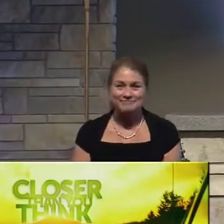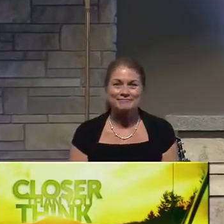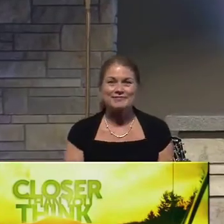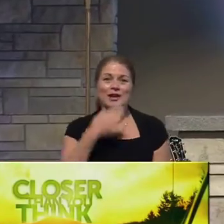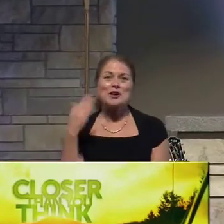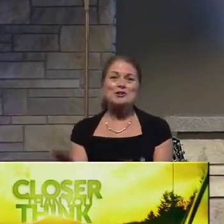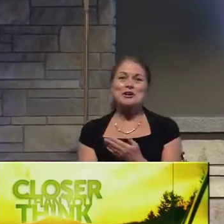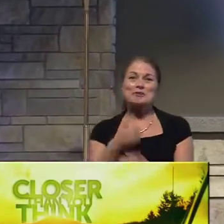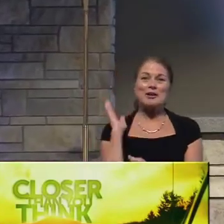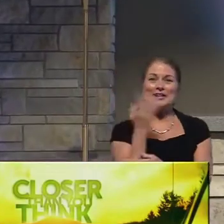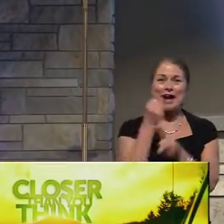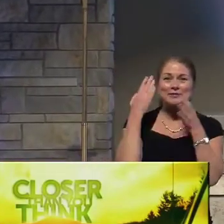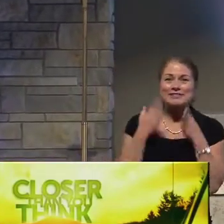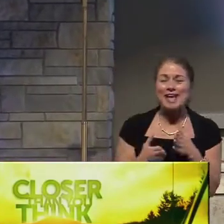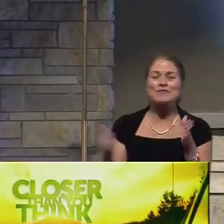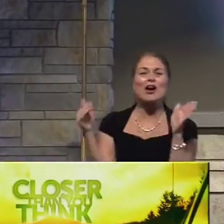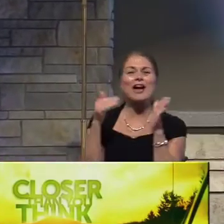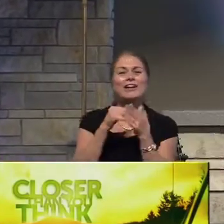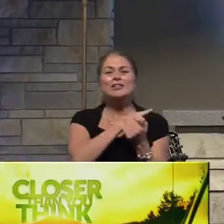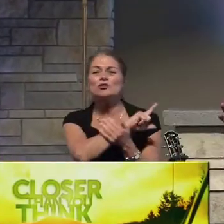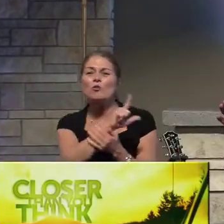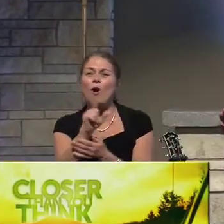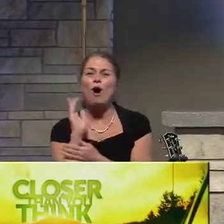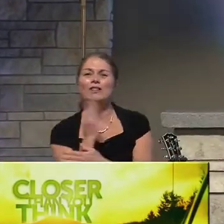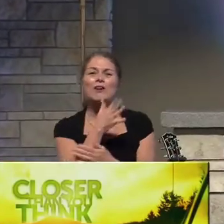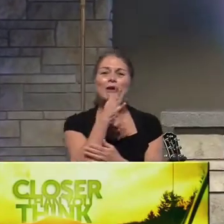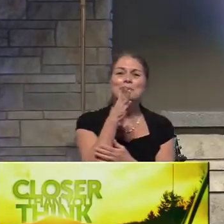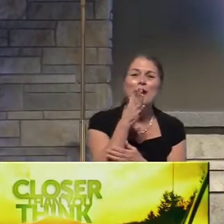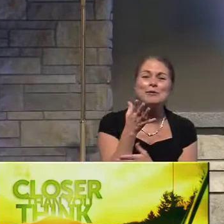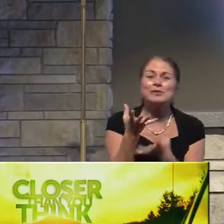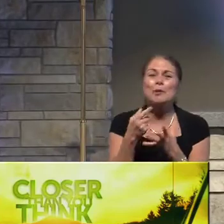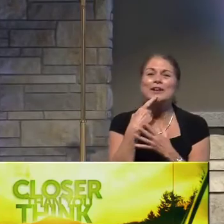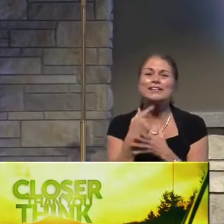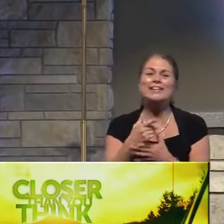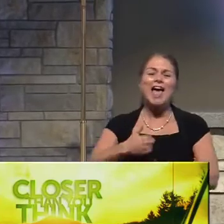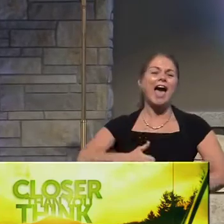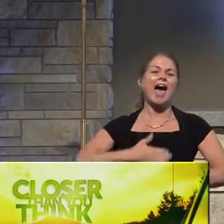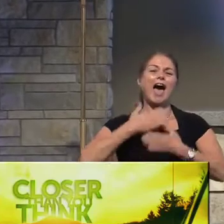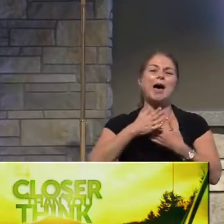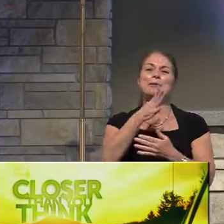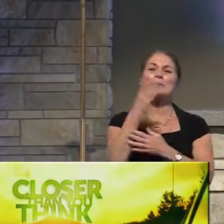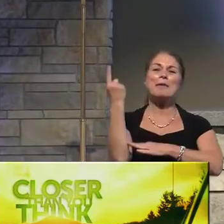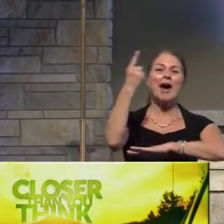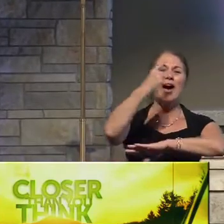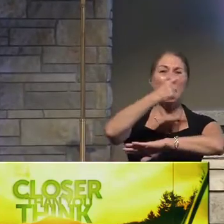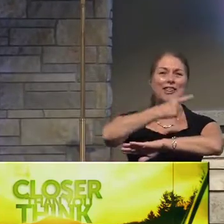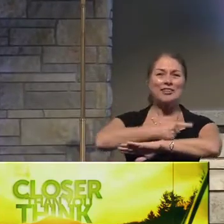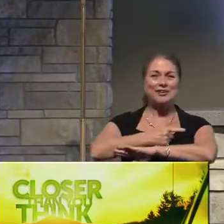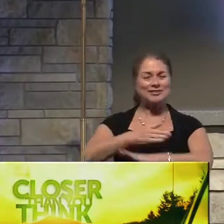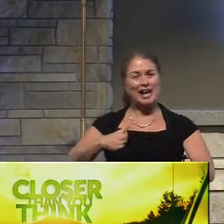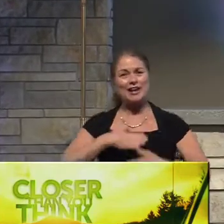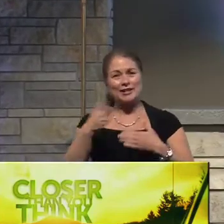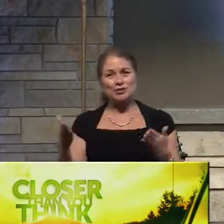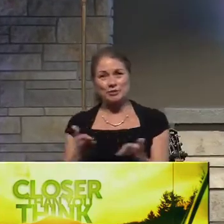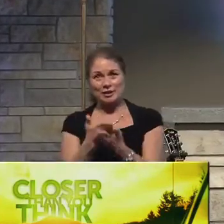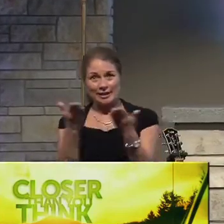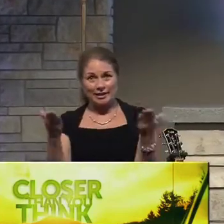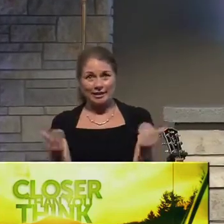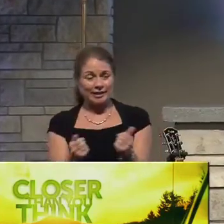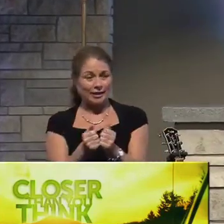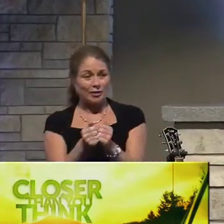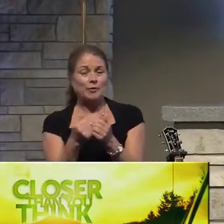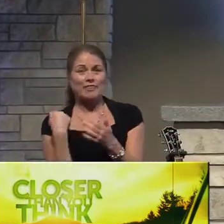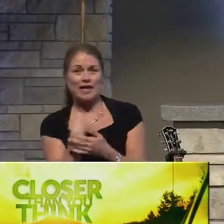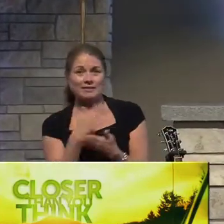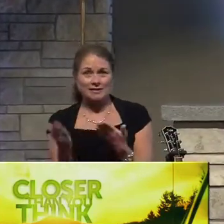Hey, good morning, our Savior. Once again, to all of our moms out there, I want to say Happy Mother's Day. Glad you are with us this morning. We